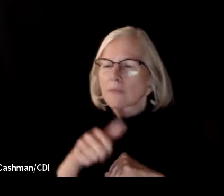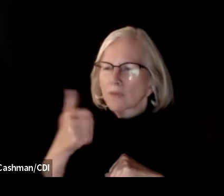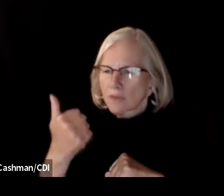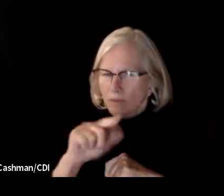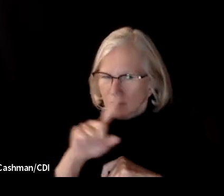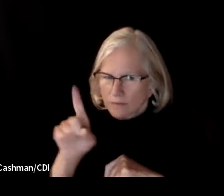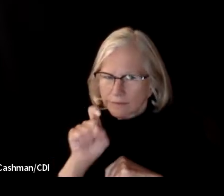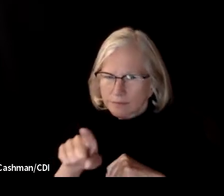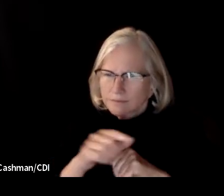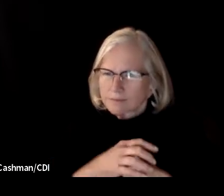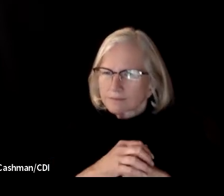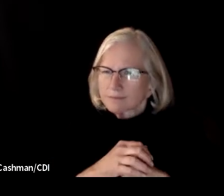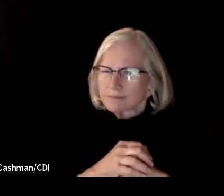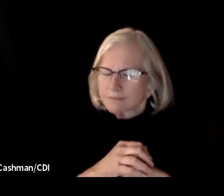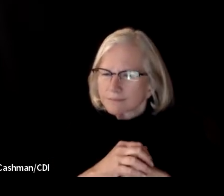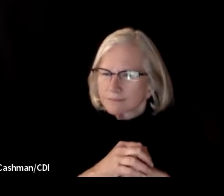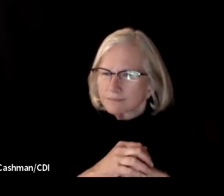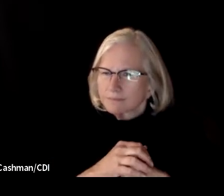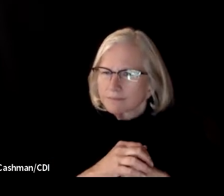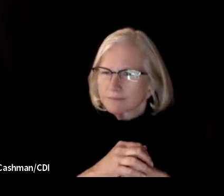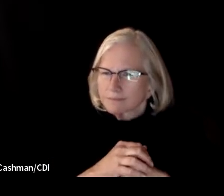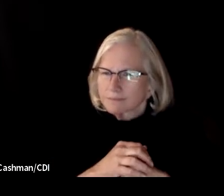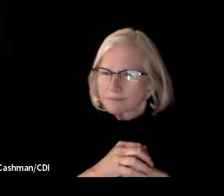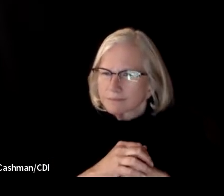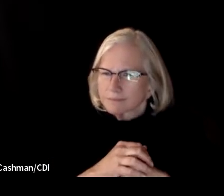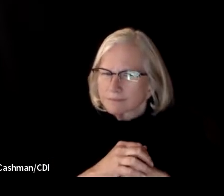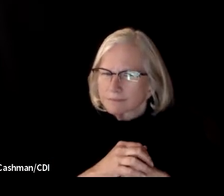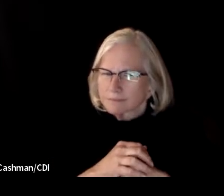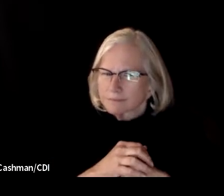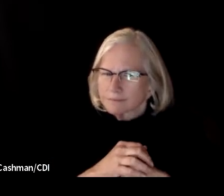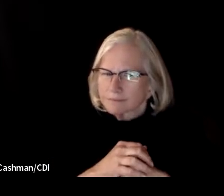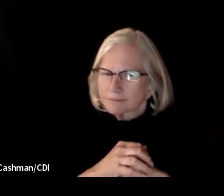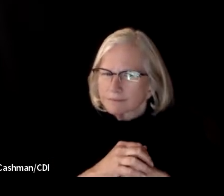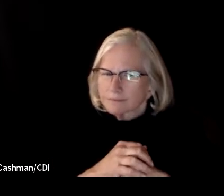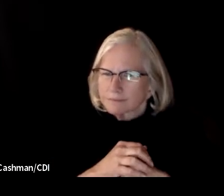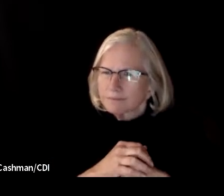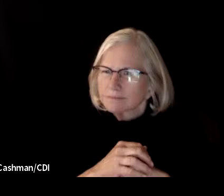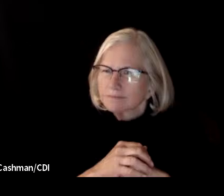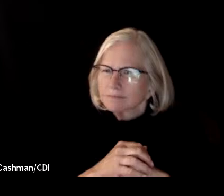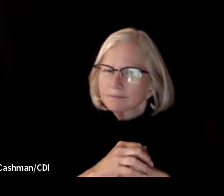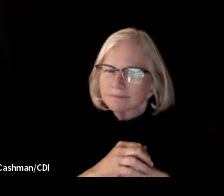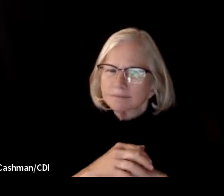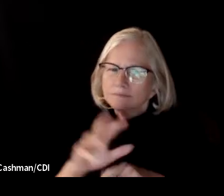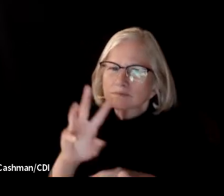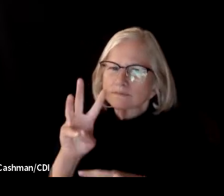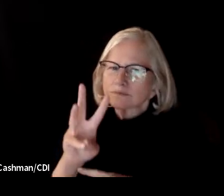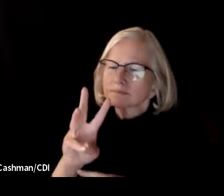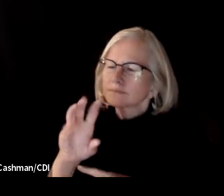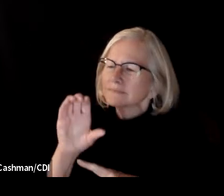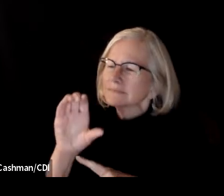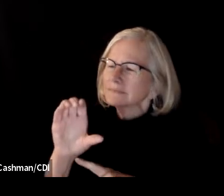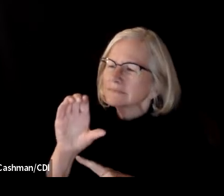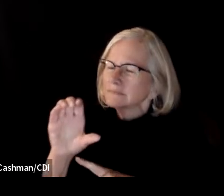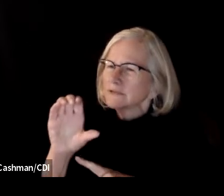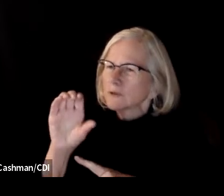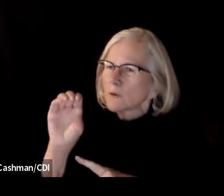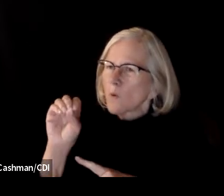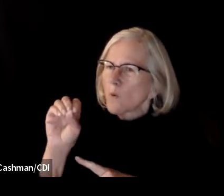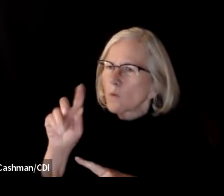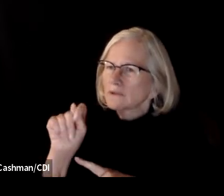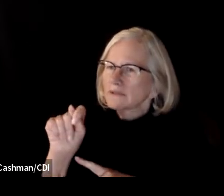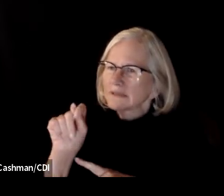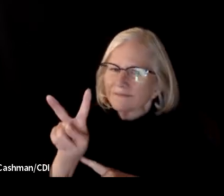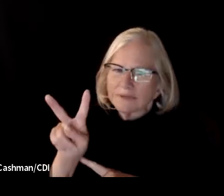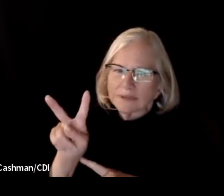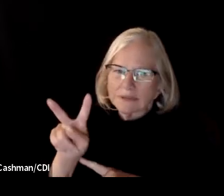Next question, we have the line of Ashley Murphy with WCCO TV. The line is open. Yes, thank